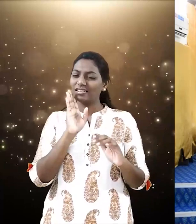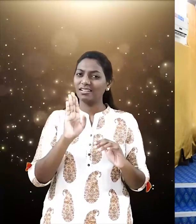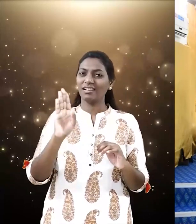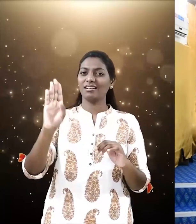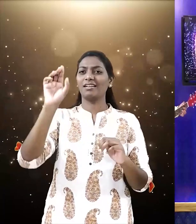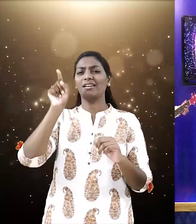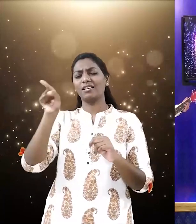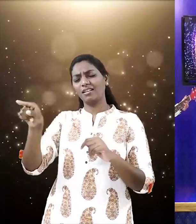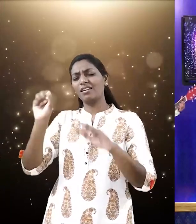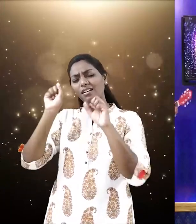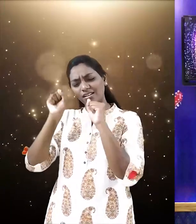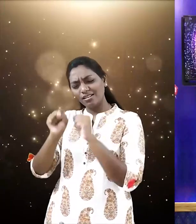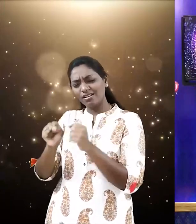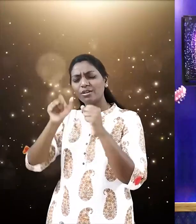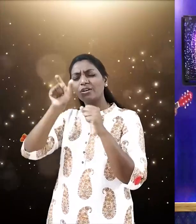earth. And we